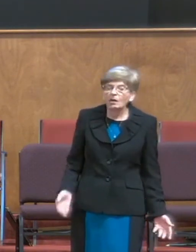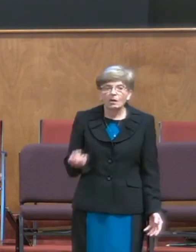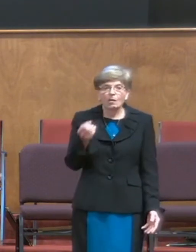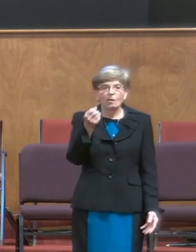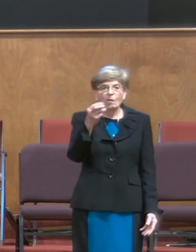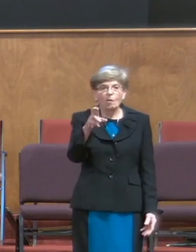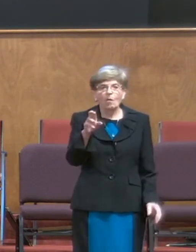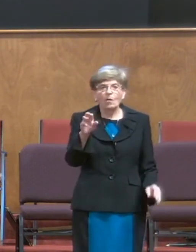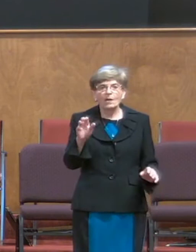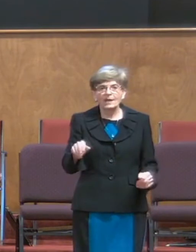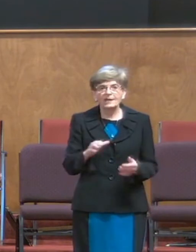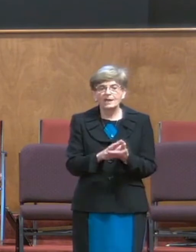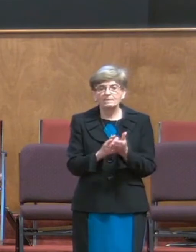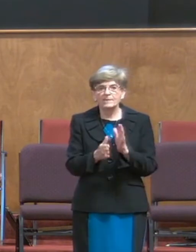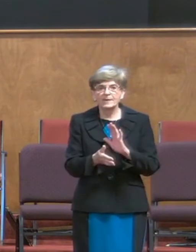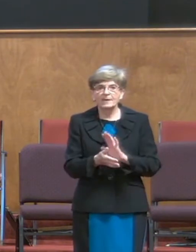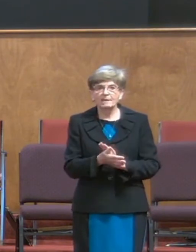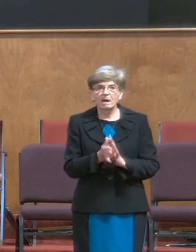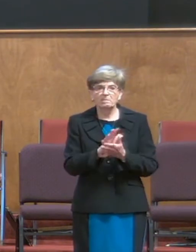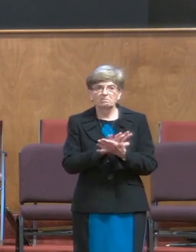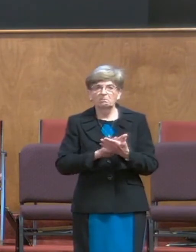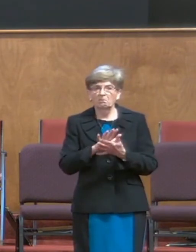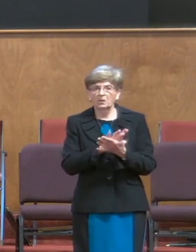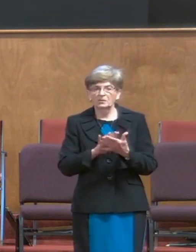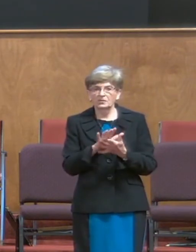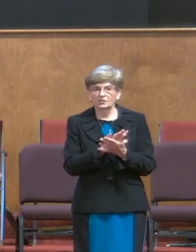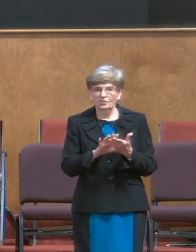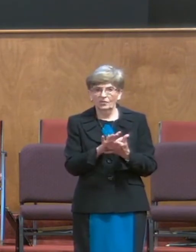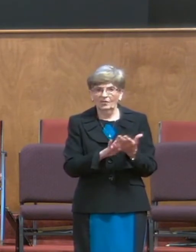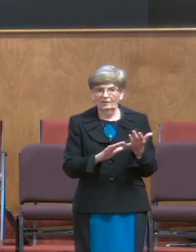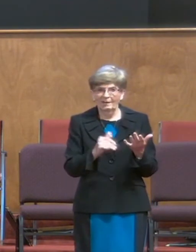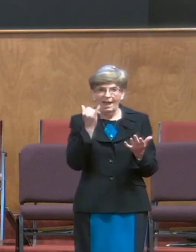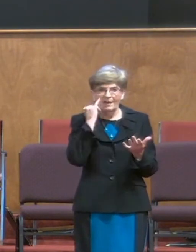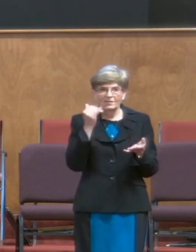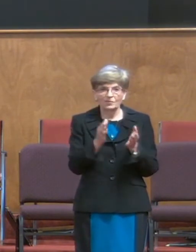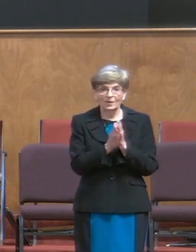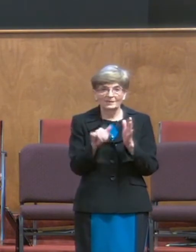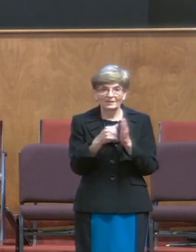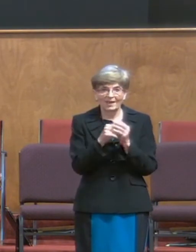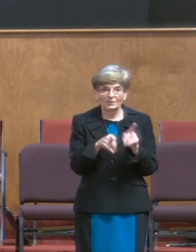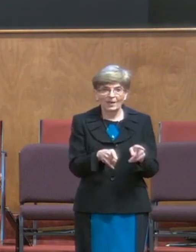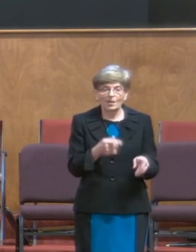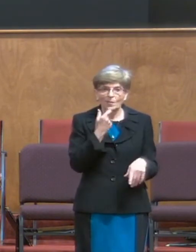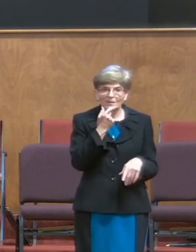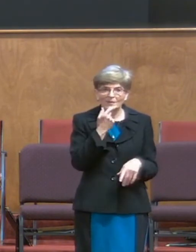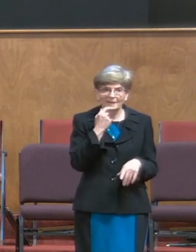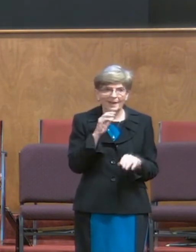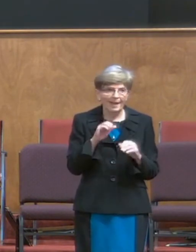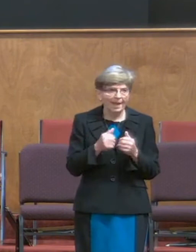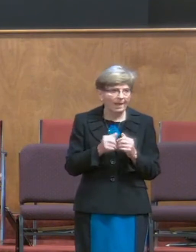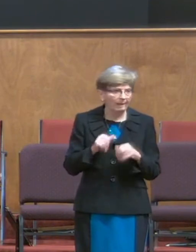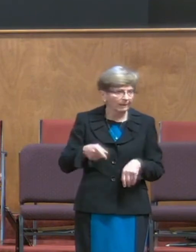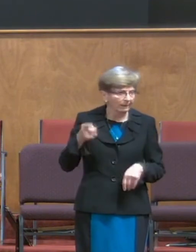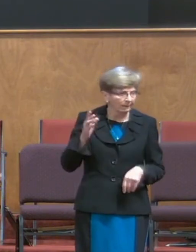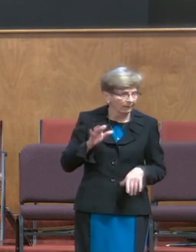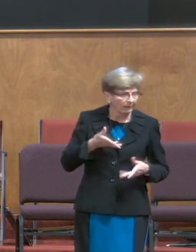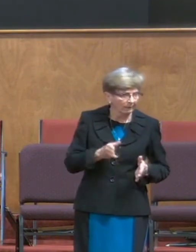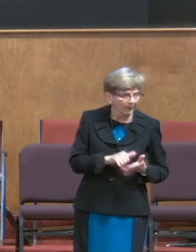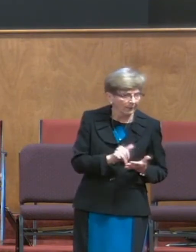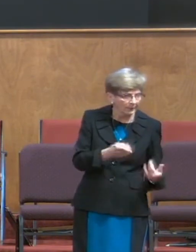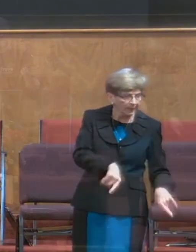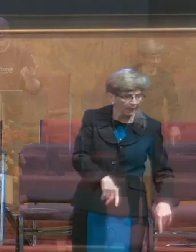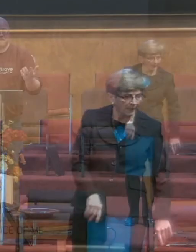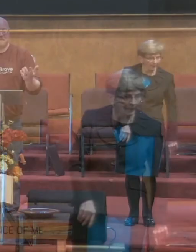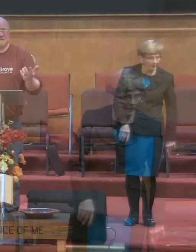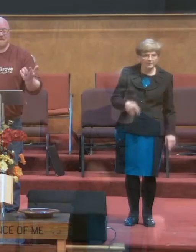Or it can become impersonal, and this is where the danger lies if we ask the question, "How could God allow?" Did you